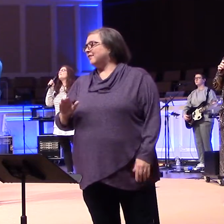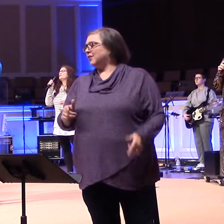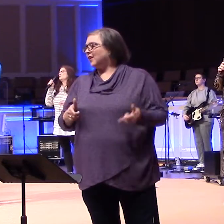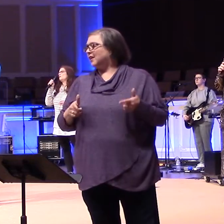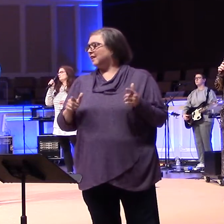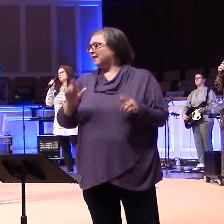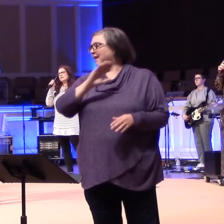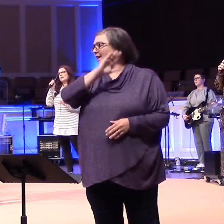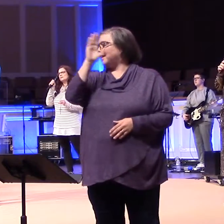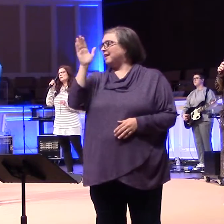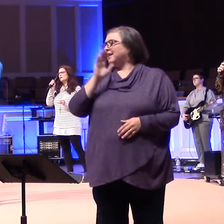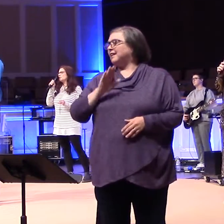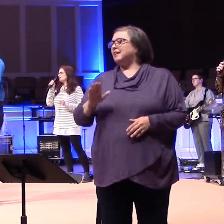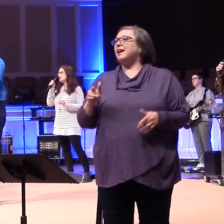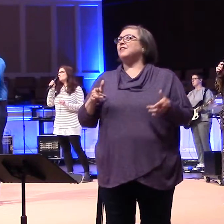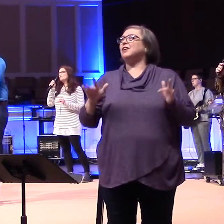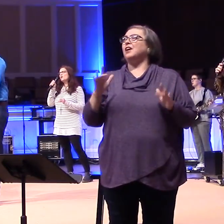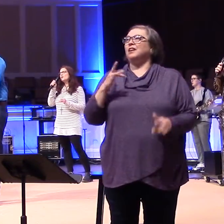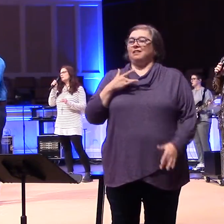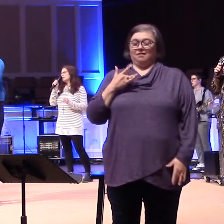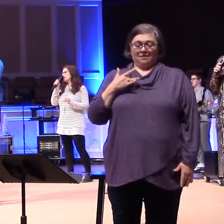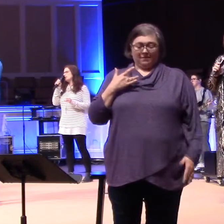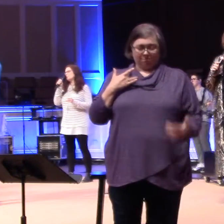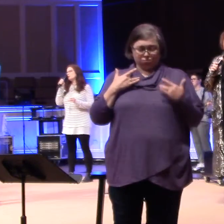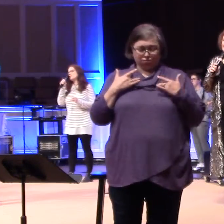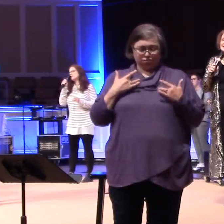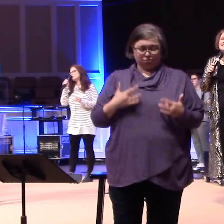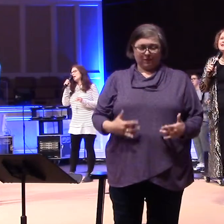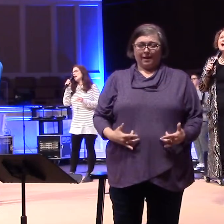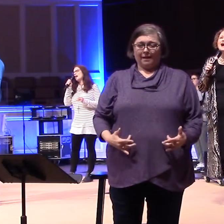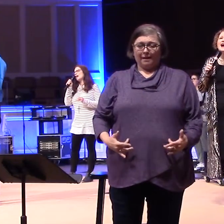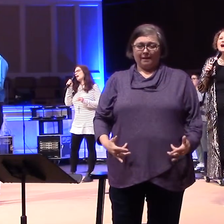You're never gonna let, you're never gonna let me down.